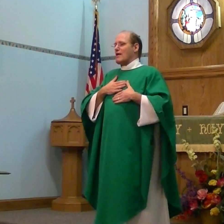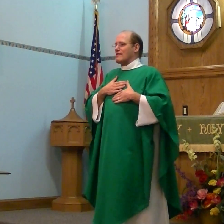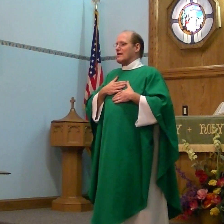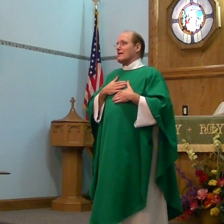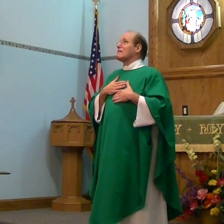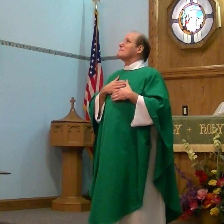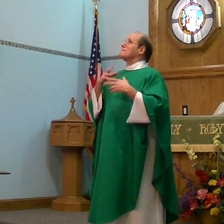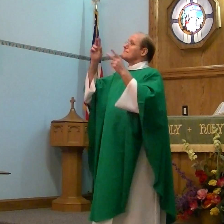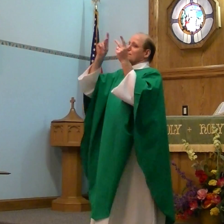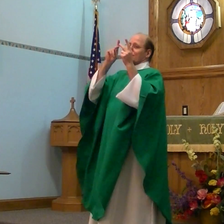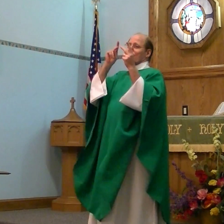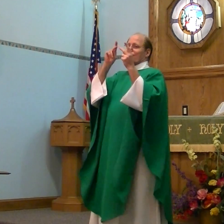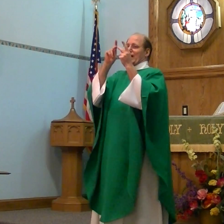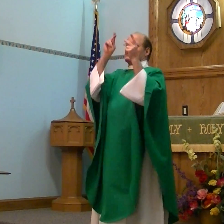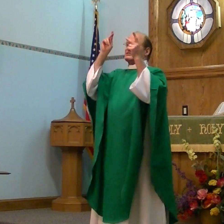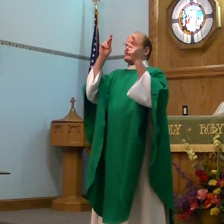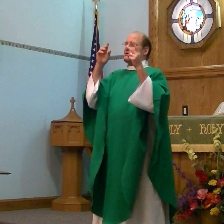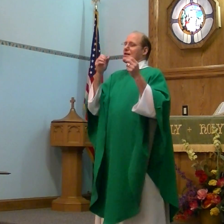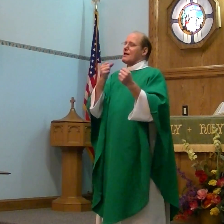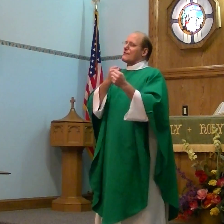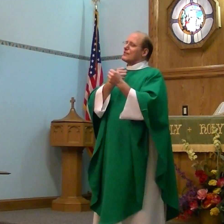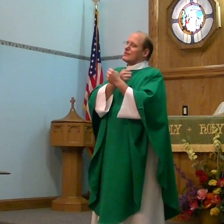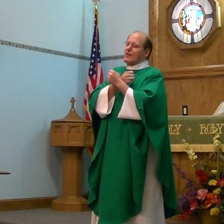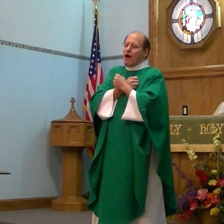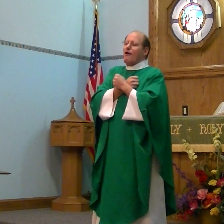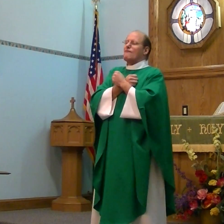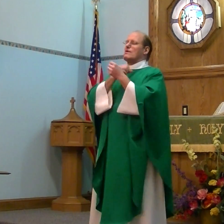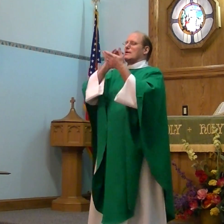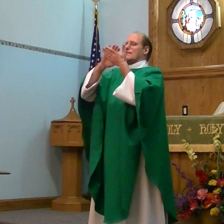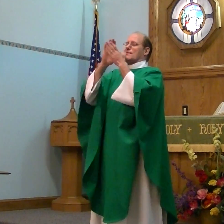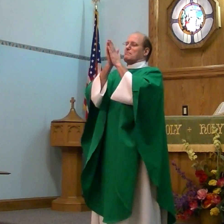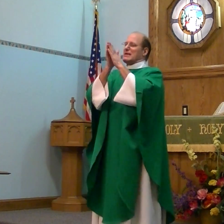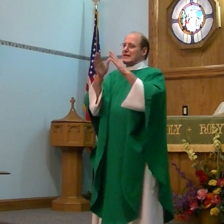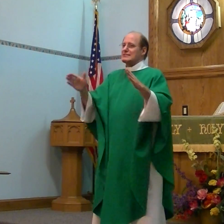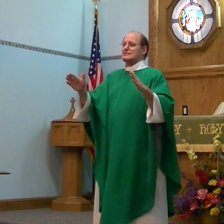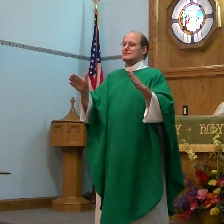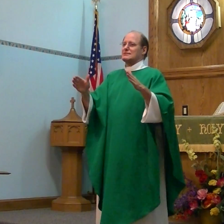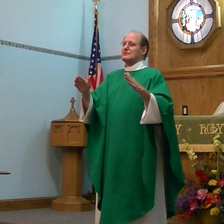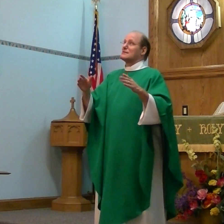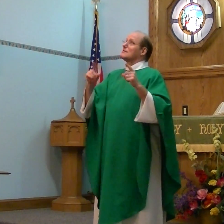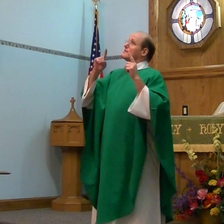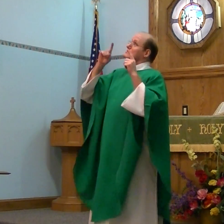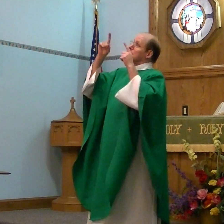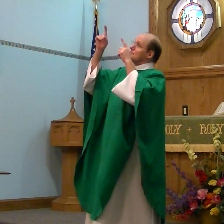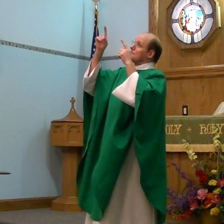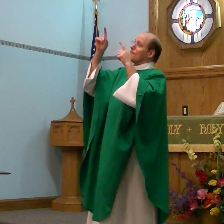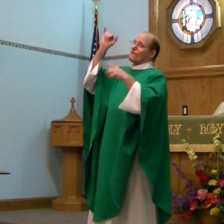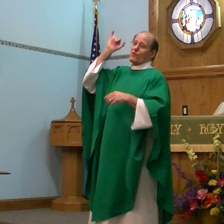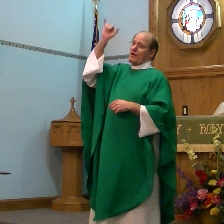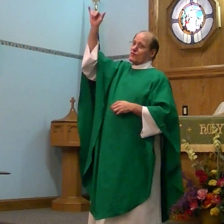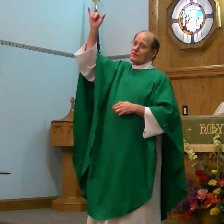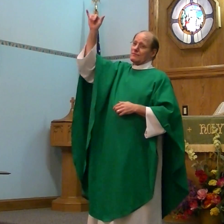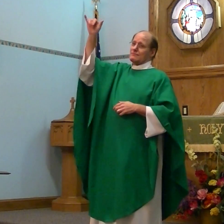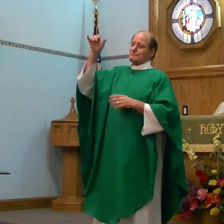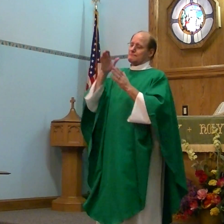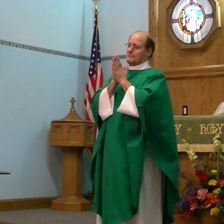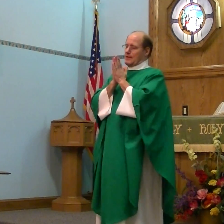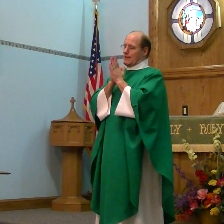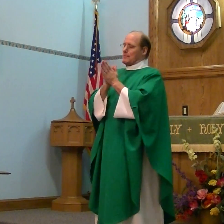the perfection, the love, the peace, forever. Amen.